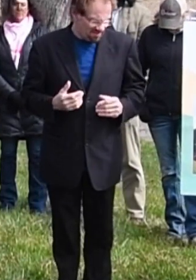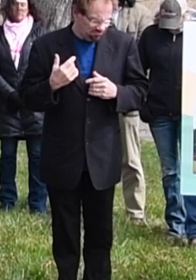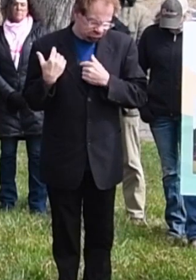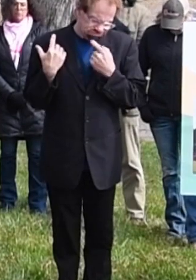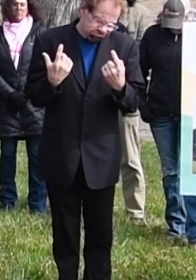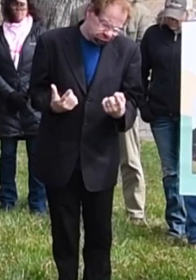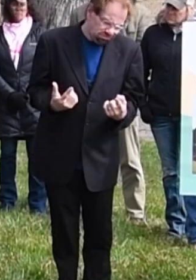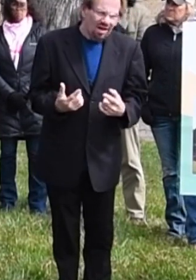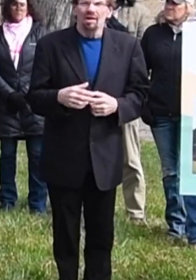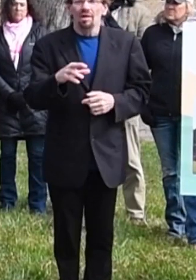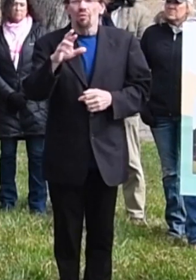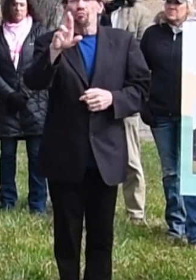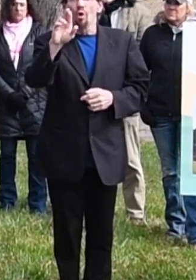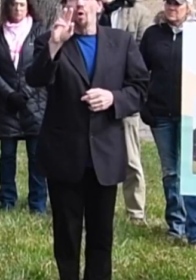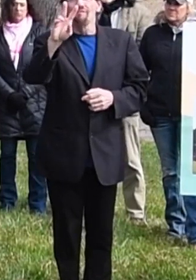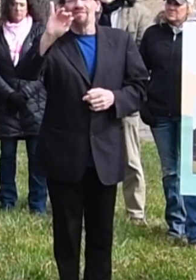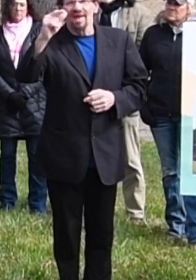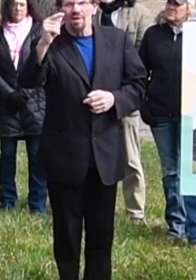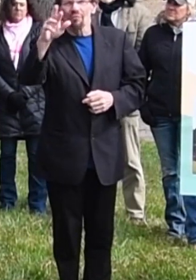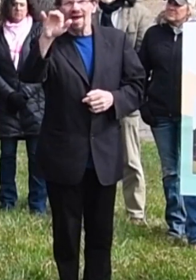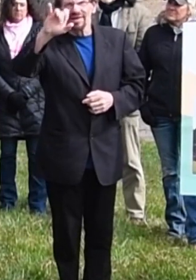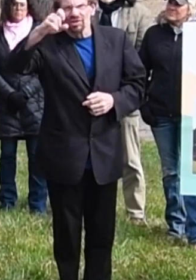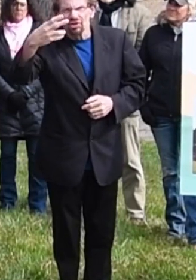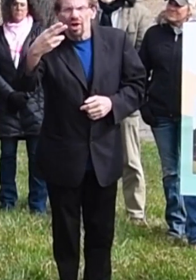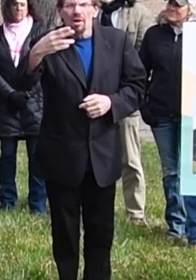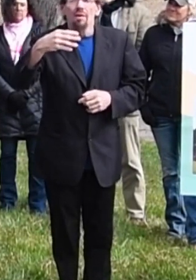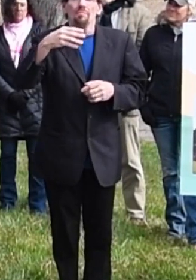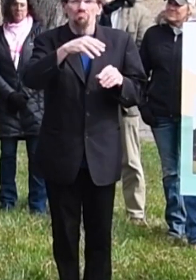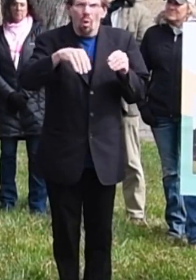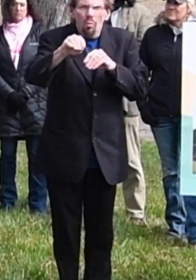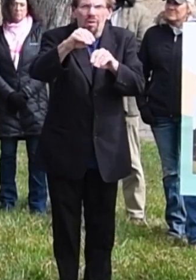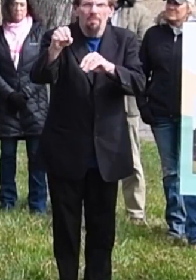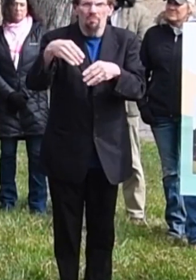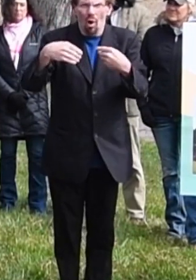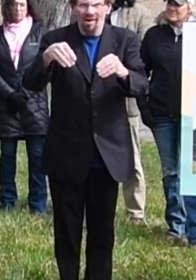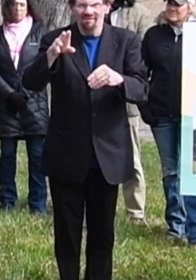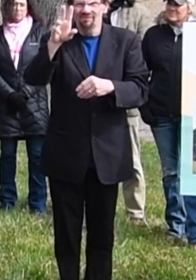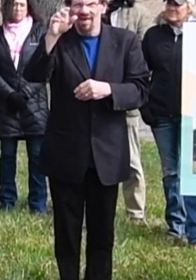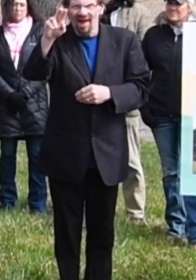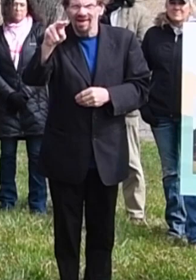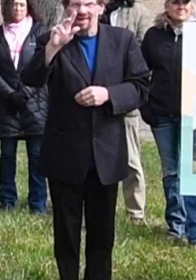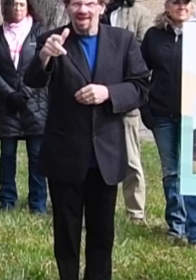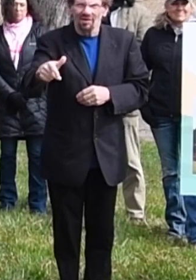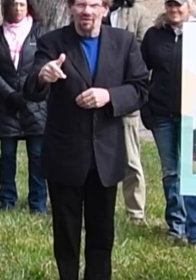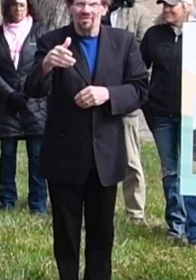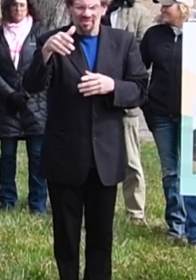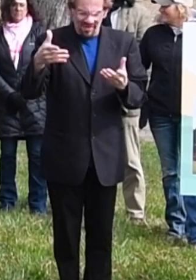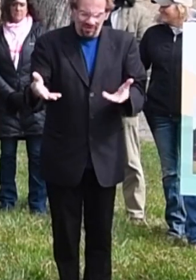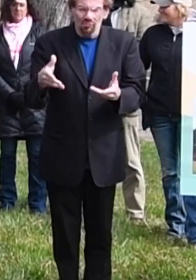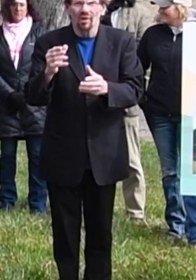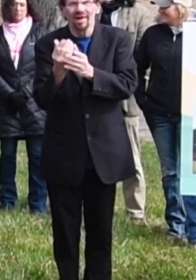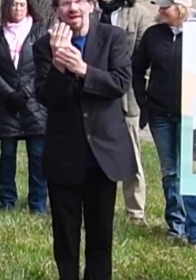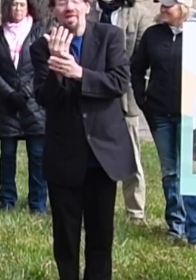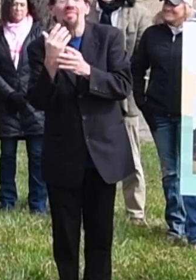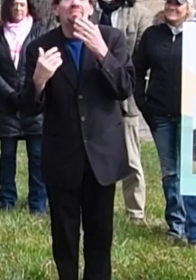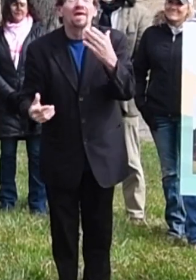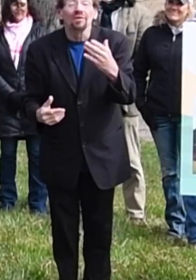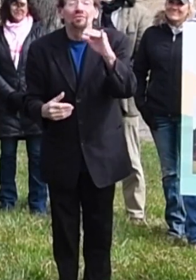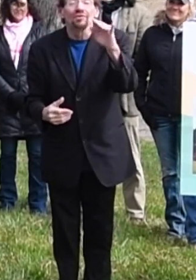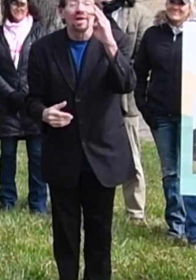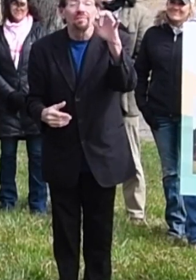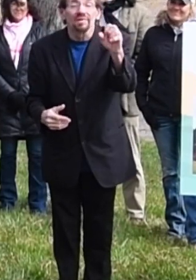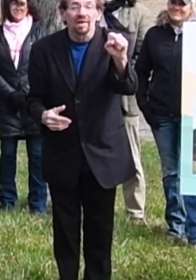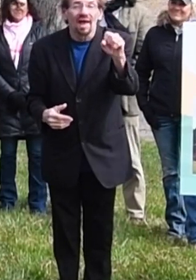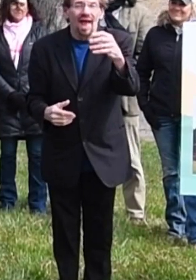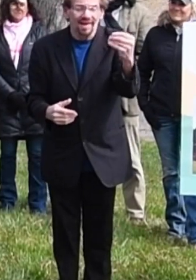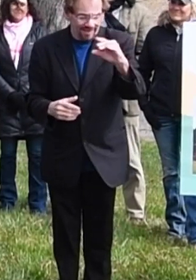long-anticipated Roving Radish mobile market van later this spring. Thank you, James and team. This van will